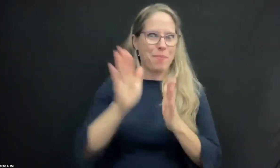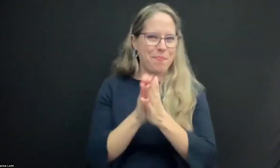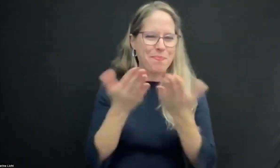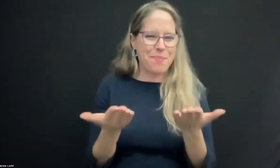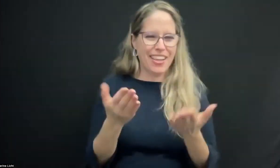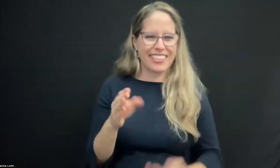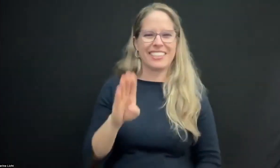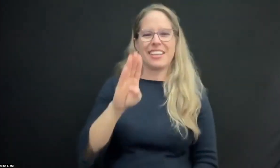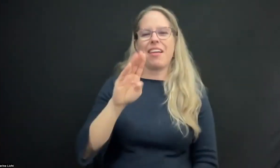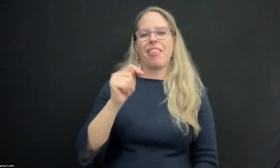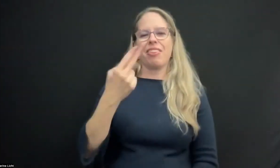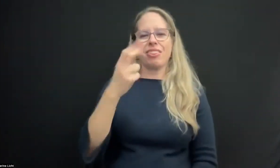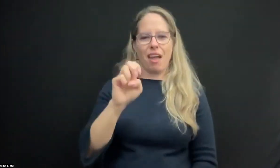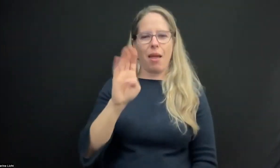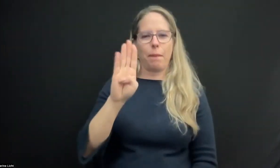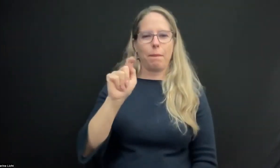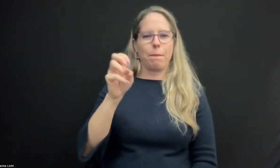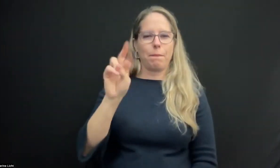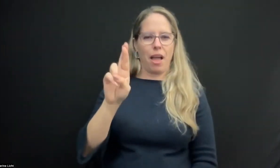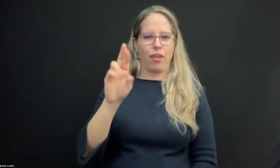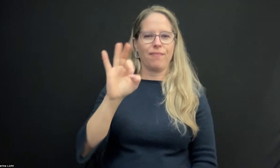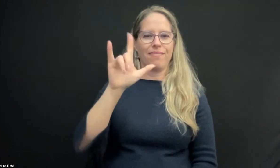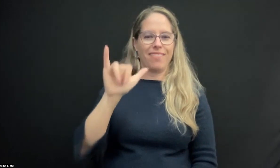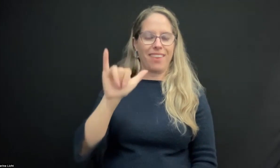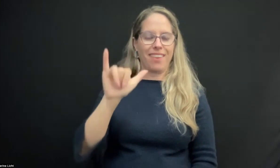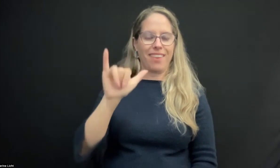her book, The Butterfly Cage.